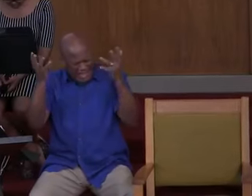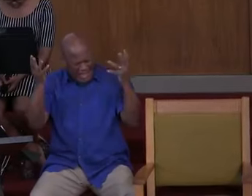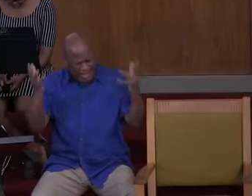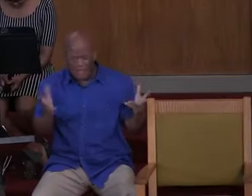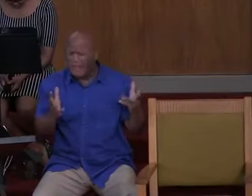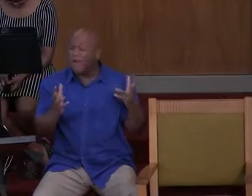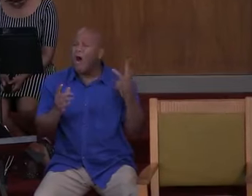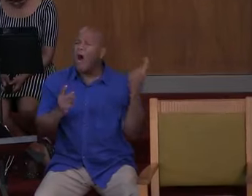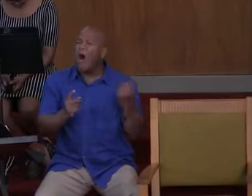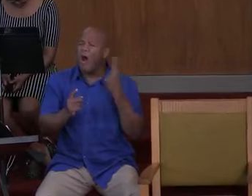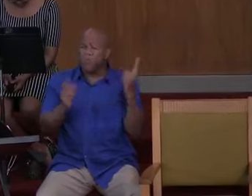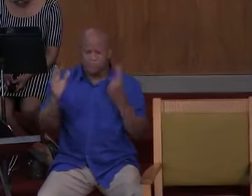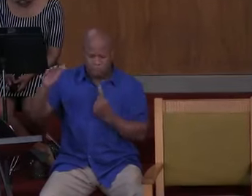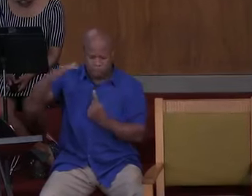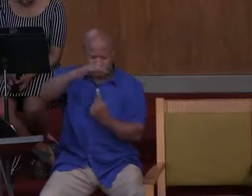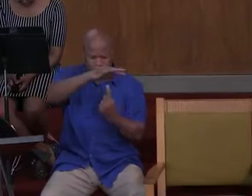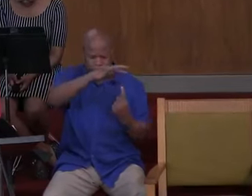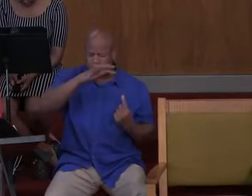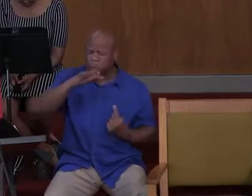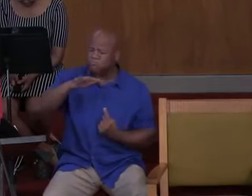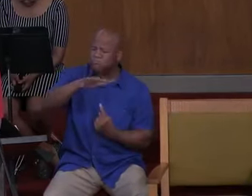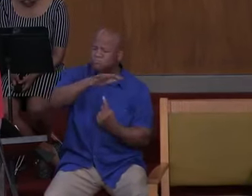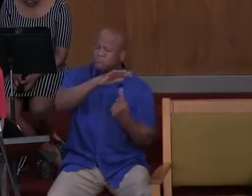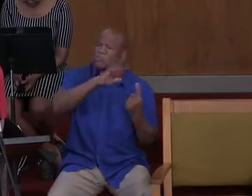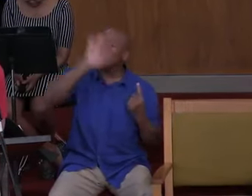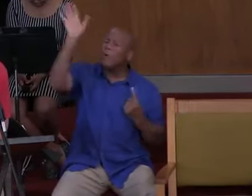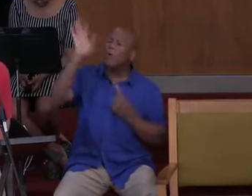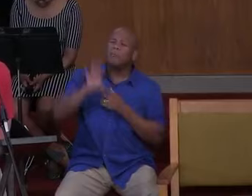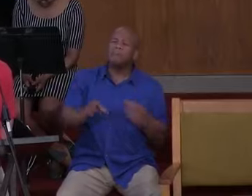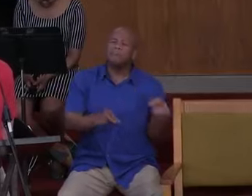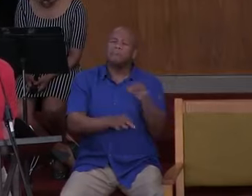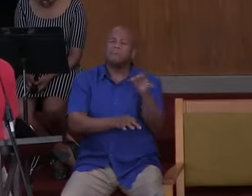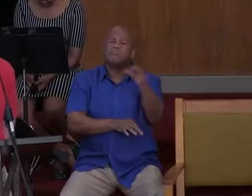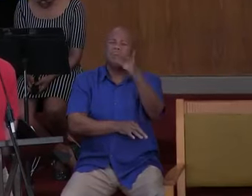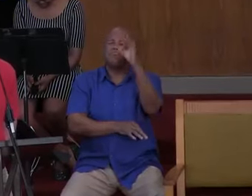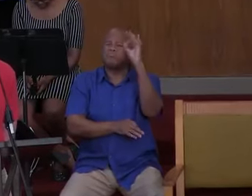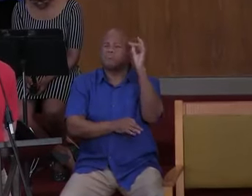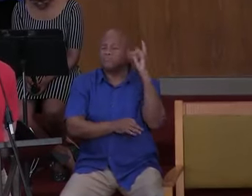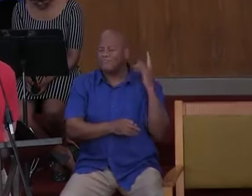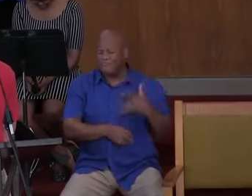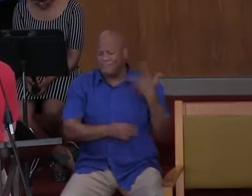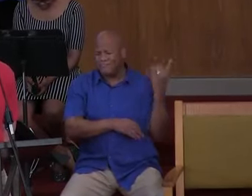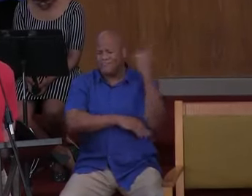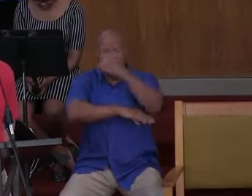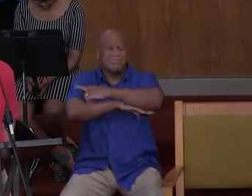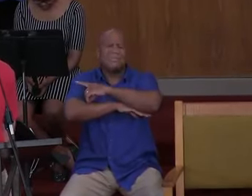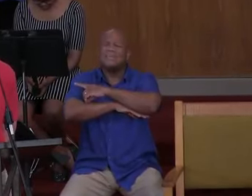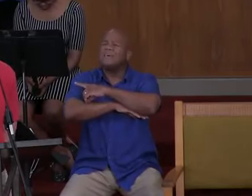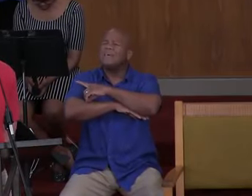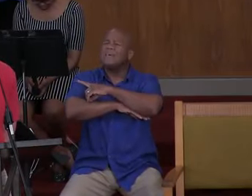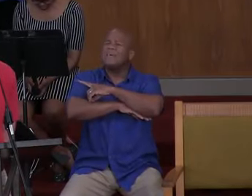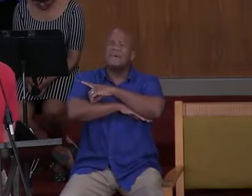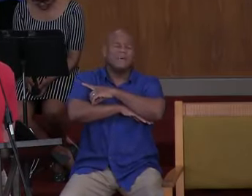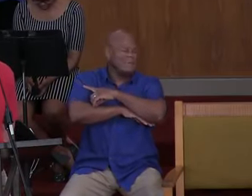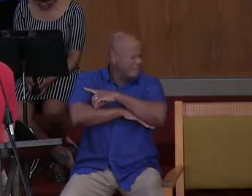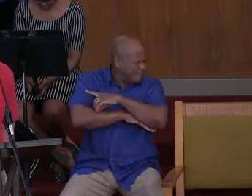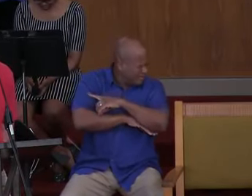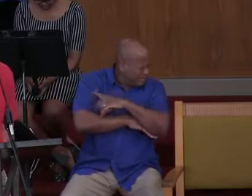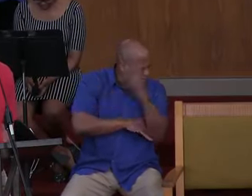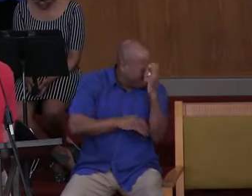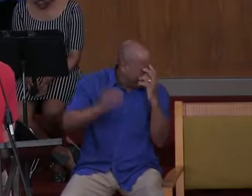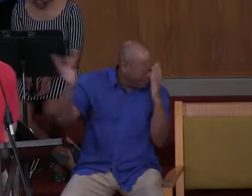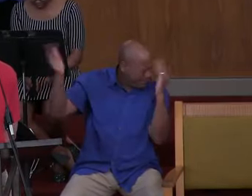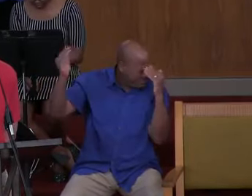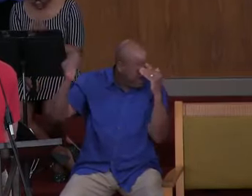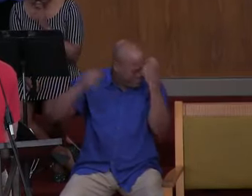and ever-present God. So yeah. We just feel your presence here today, Lord. And we just pray that we would have a spirit of expectancy, that you